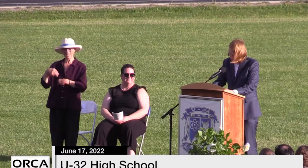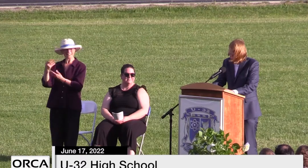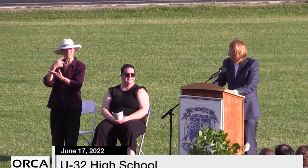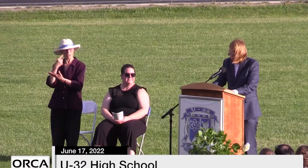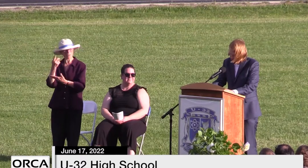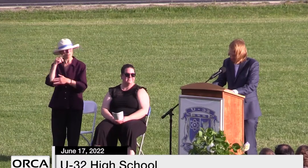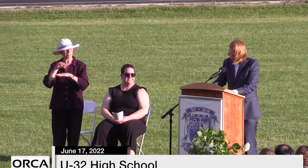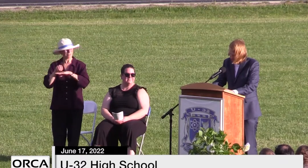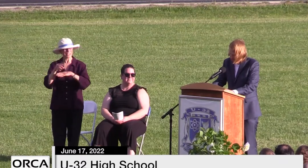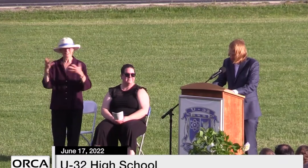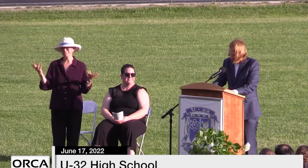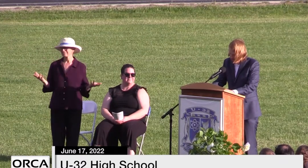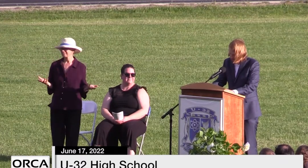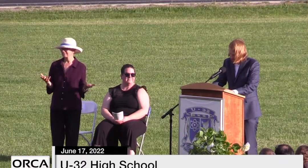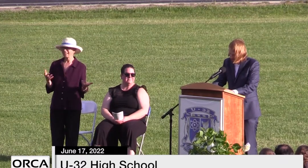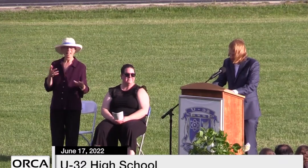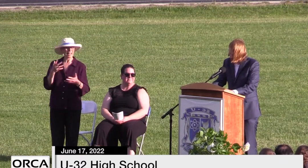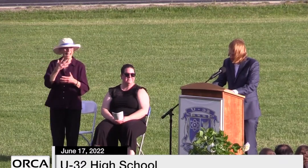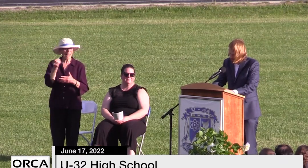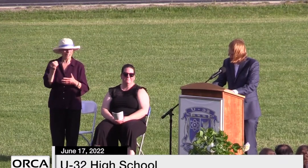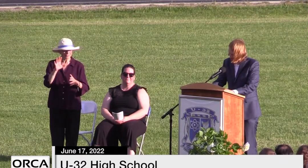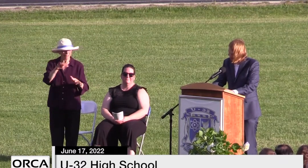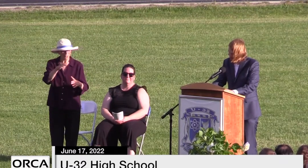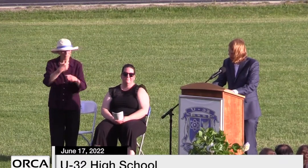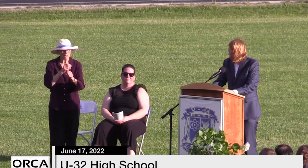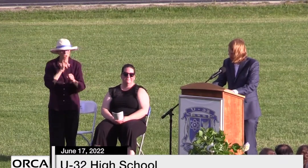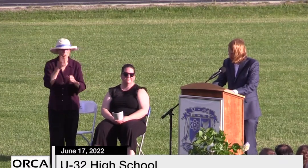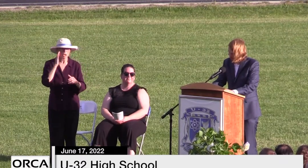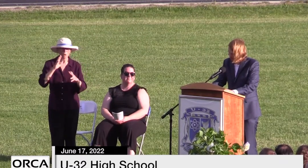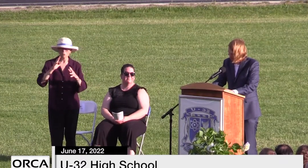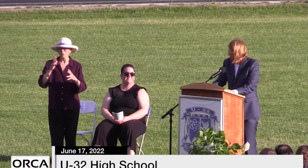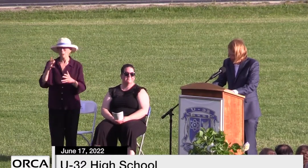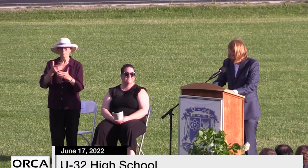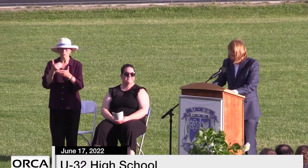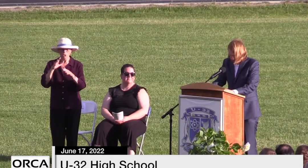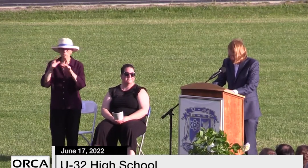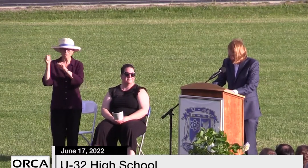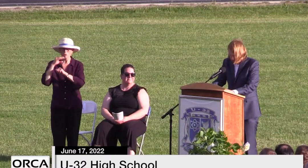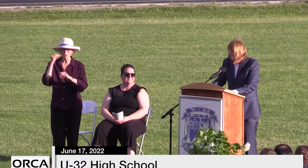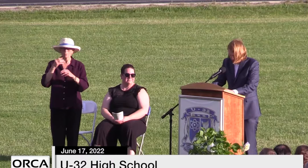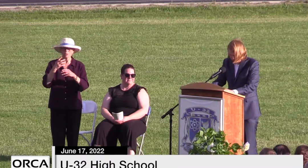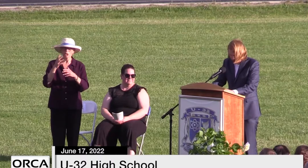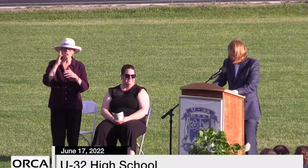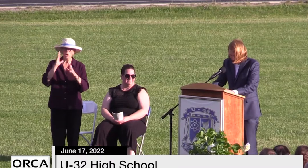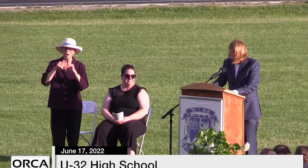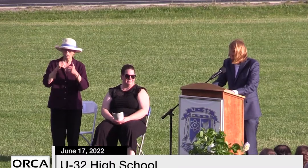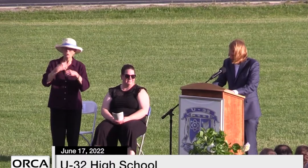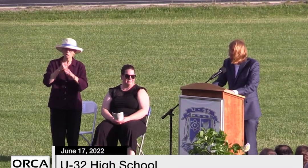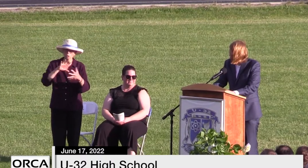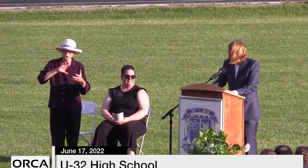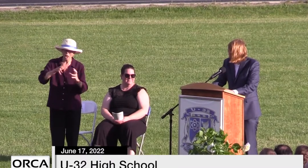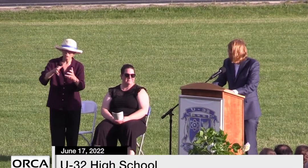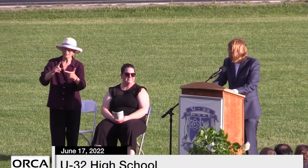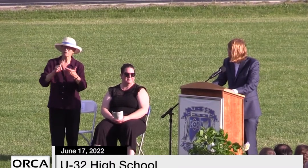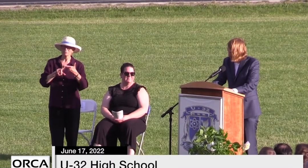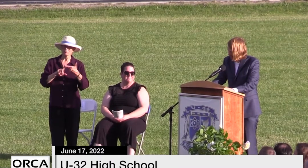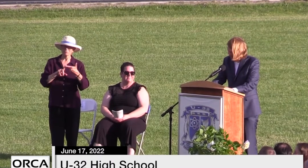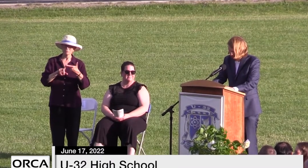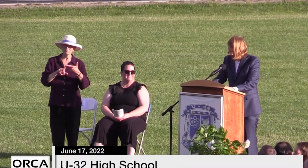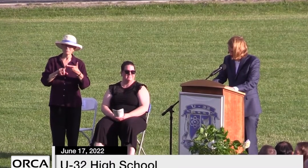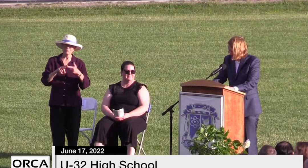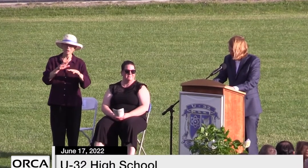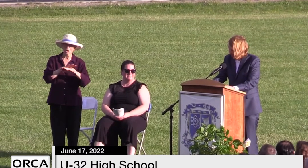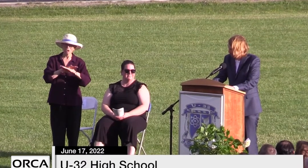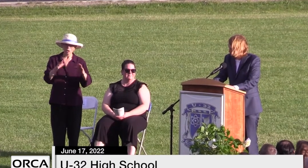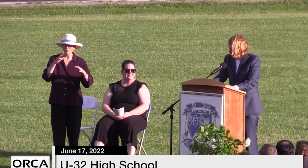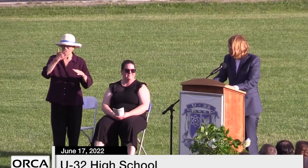advice? Besides, make sure you know how to do your laundry before you leave home. Make sure you don't forget your